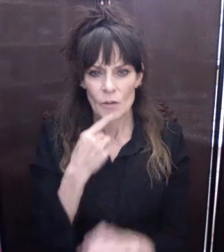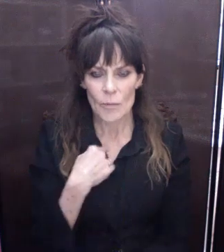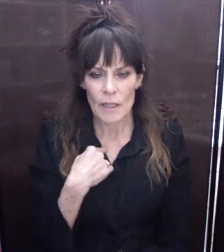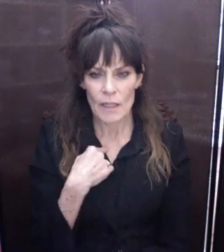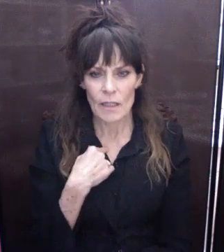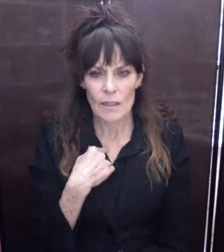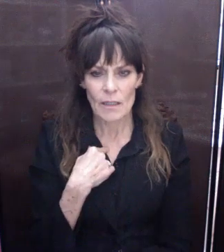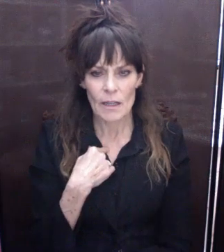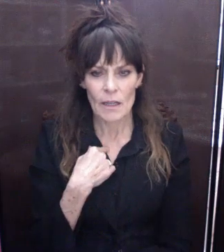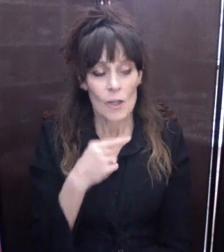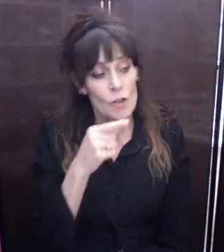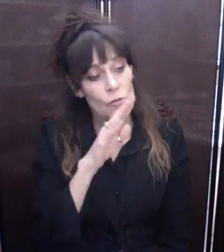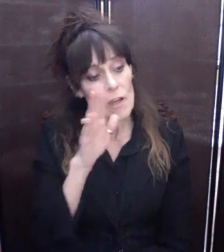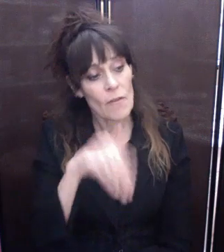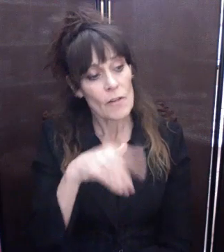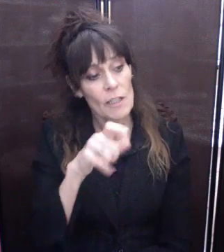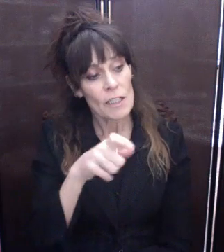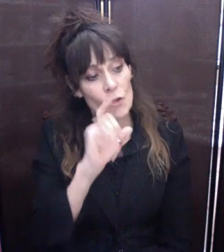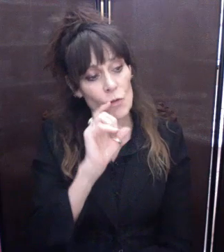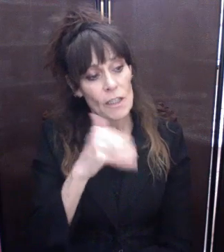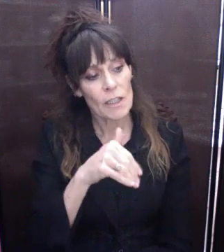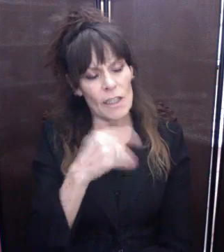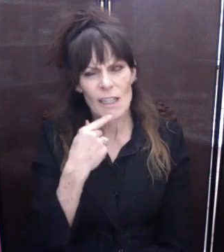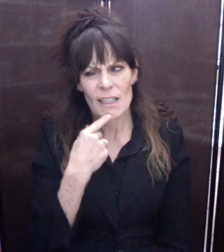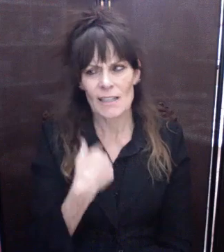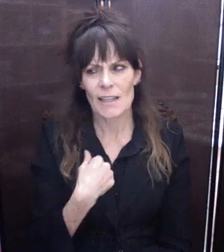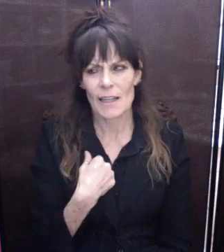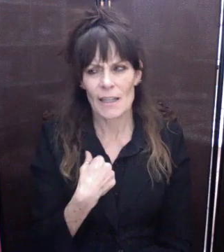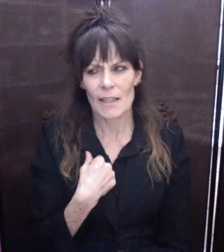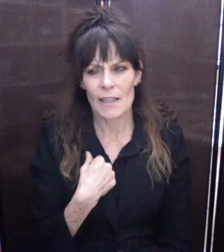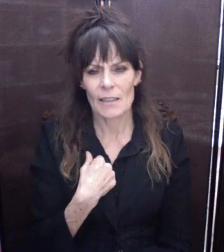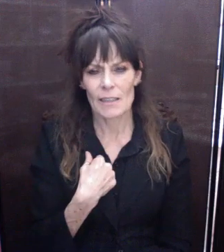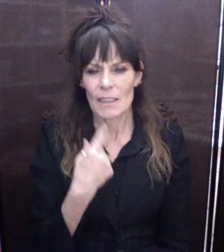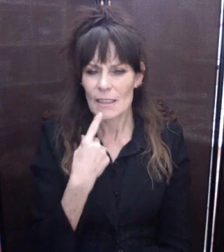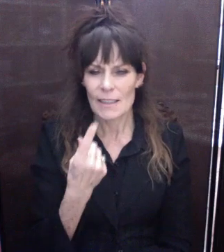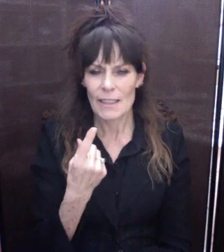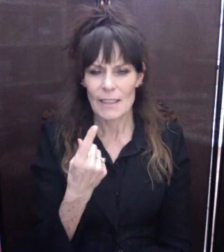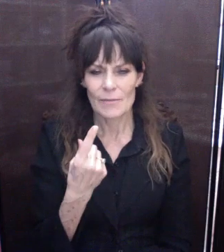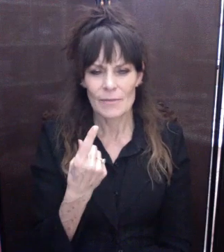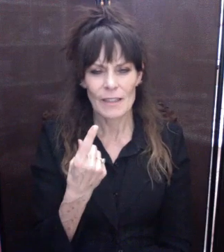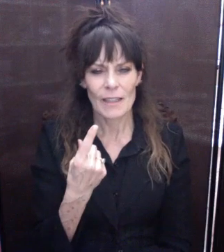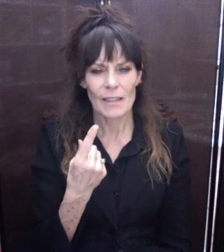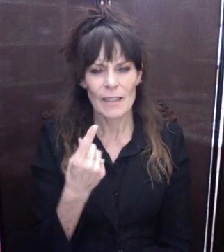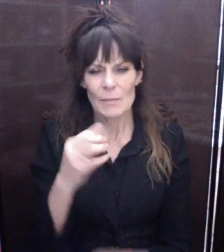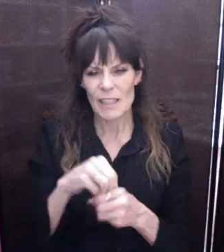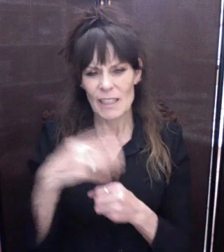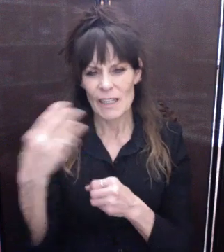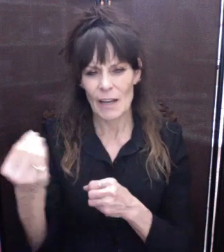drink again. And I said something wise to him because as I said, I'd been around the tables for a while. The first